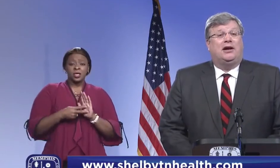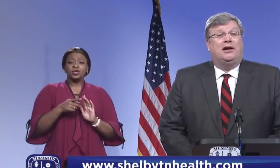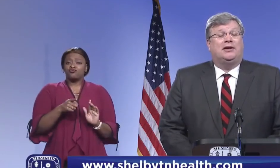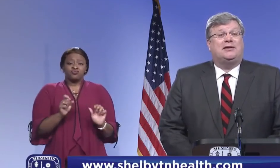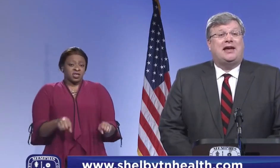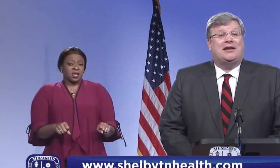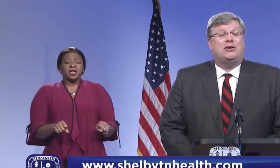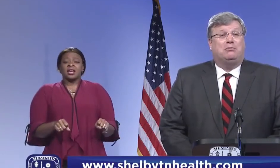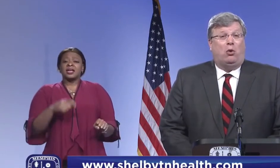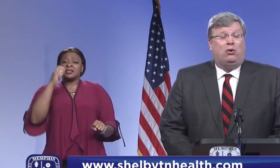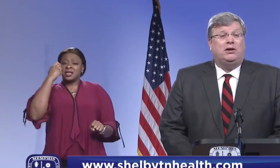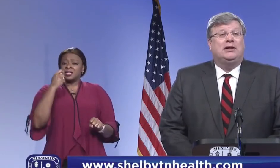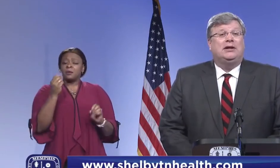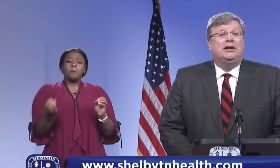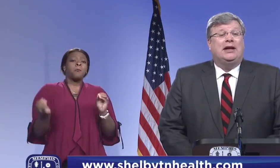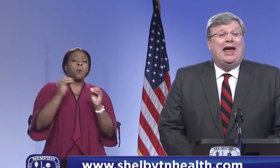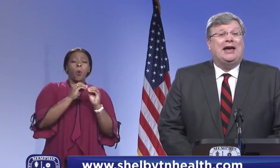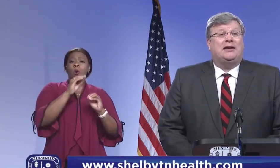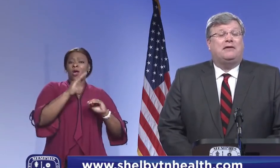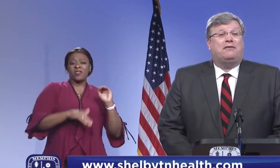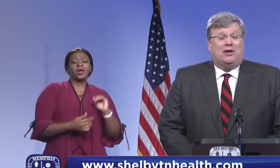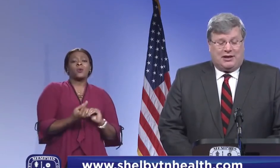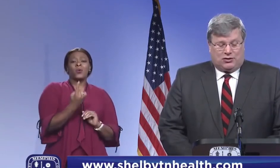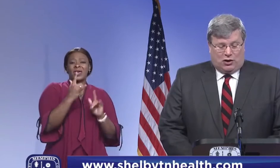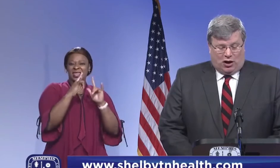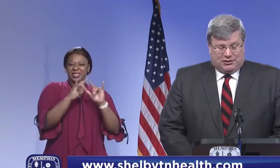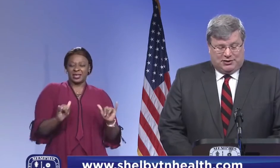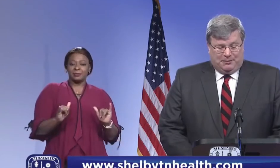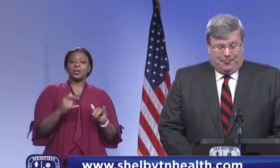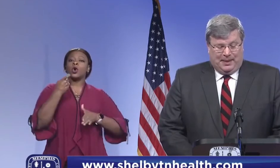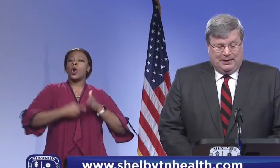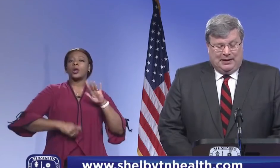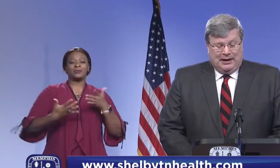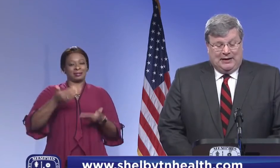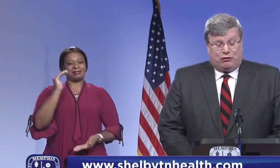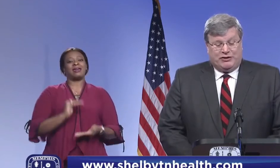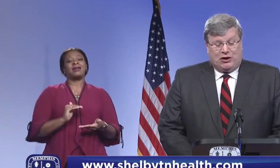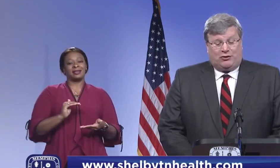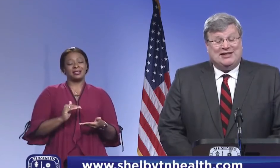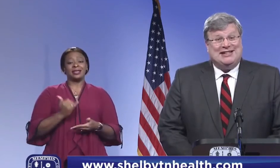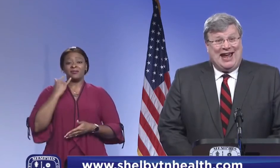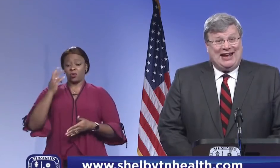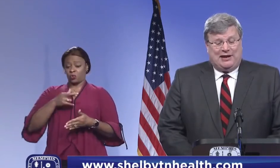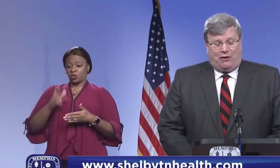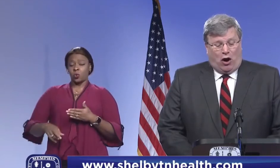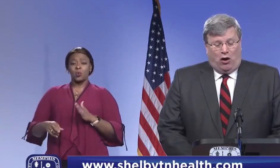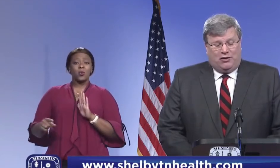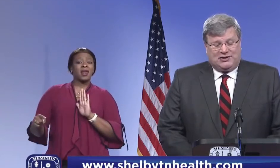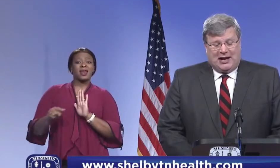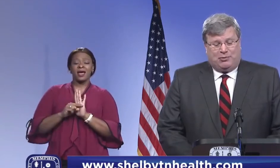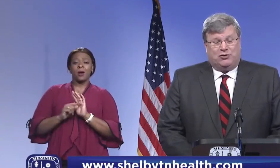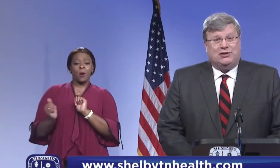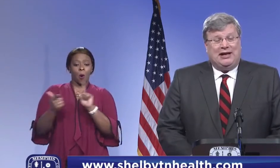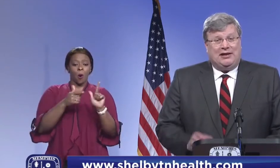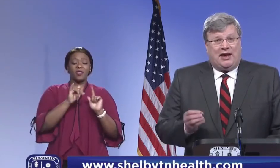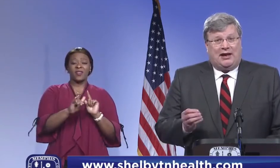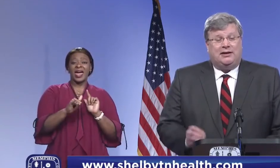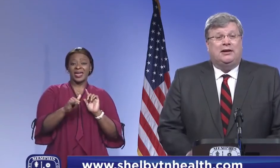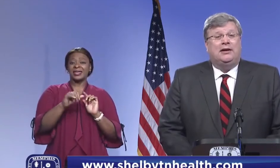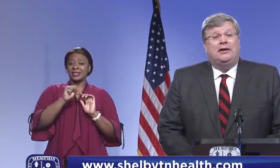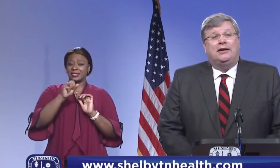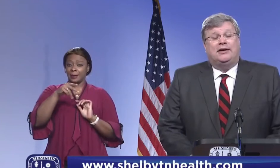you can test more and for less cost. If the result is negative, all the samples in